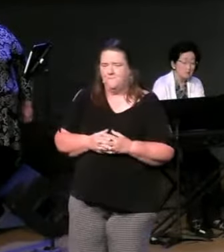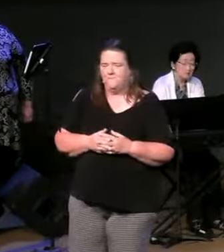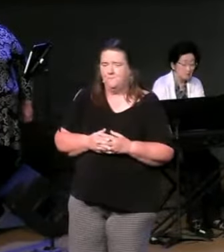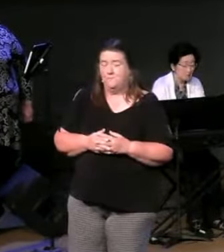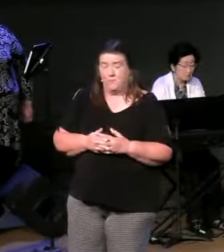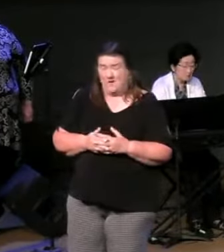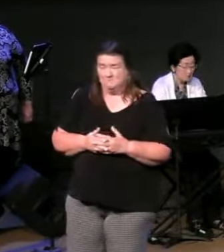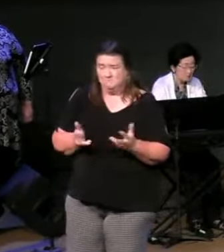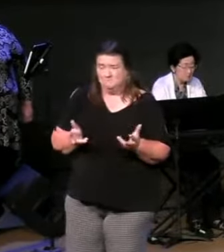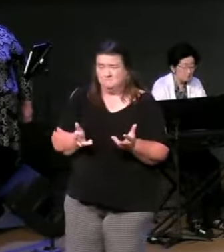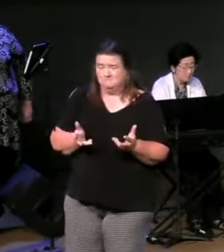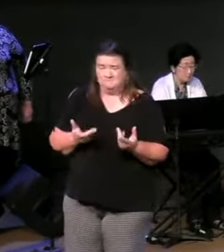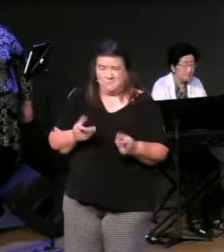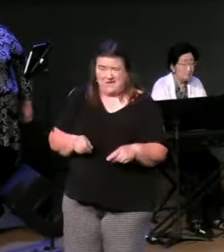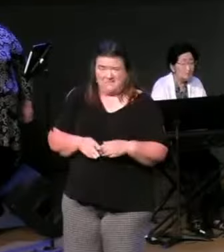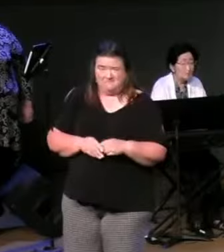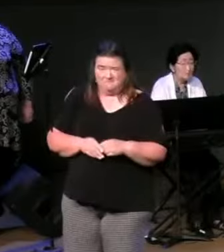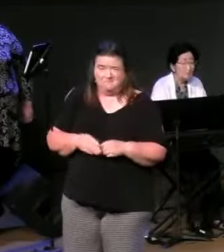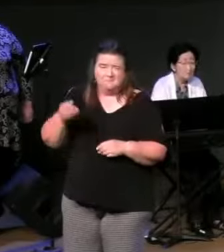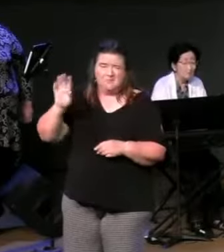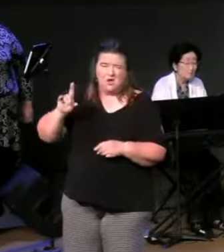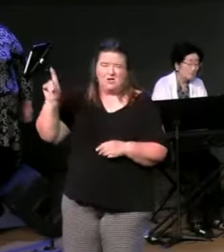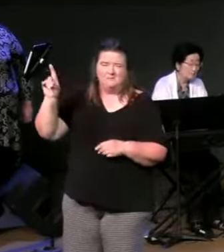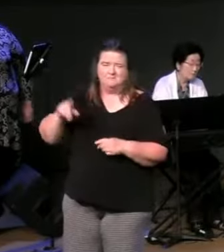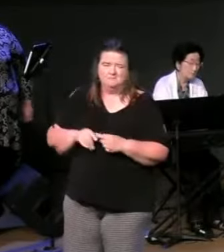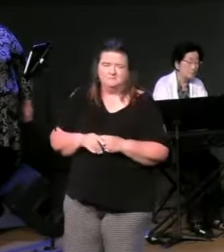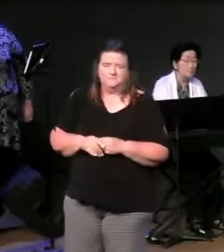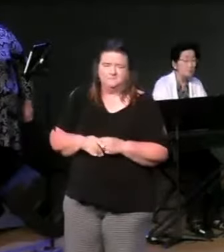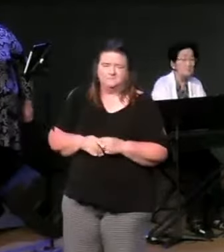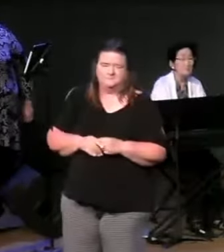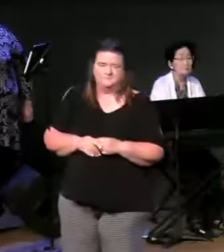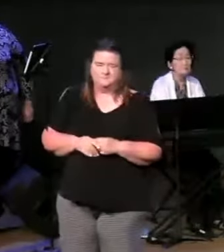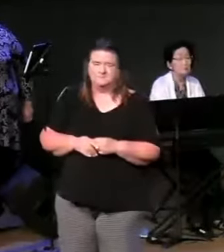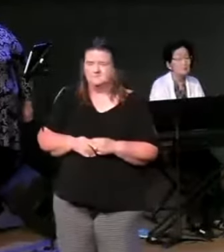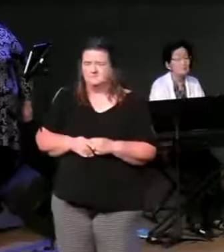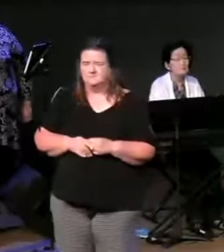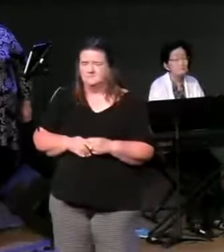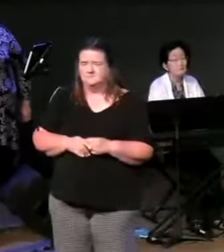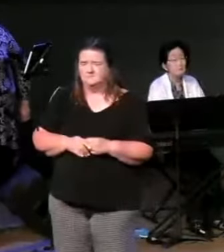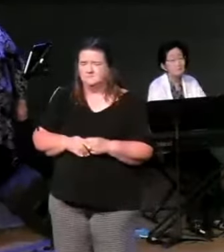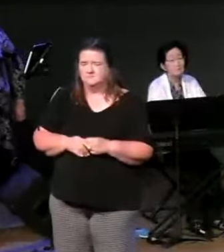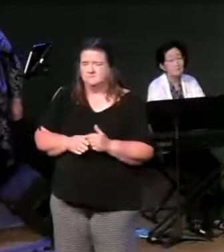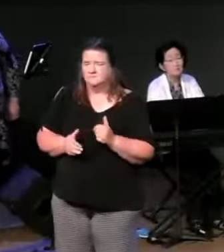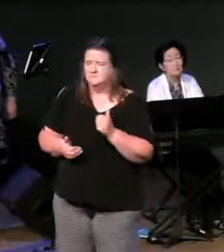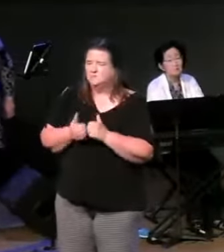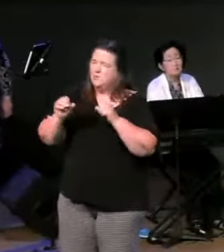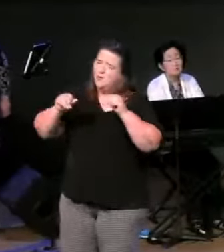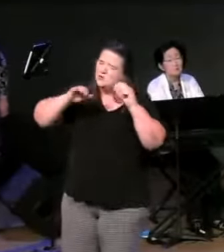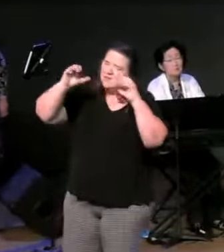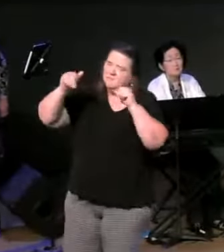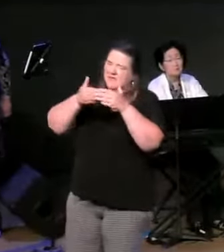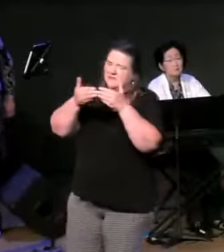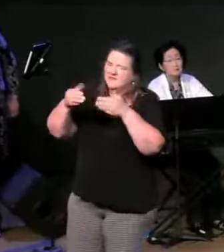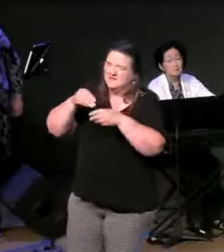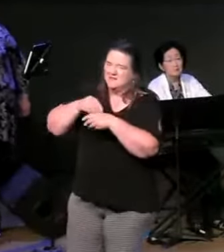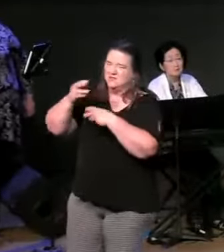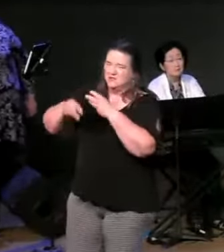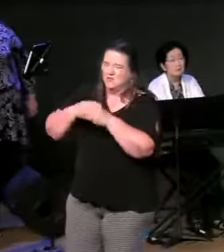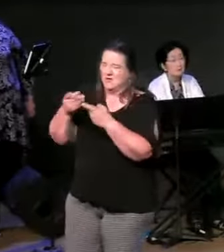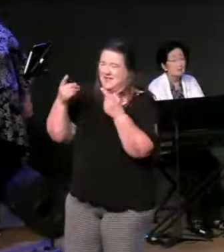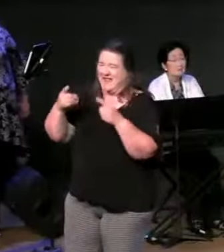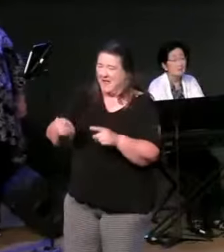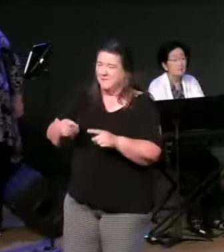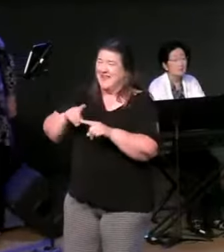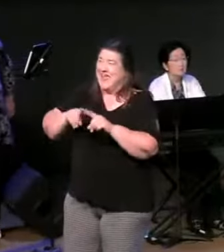God happened. I think some of the most amazing things in the world happen after we say,